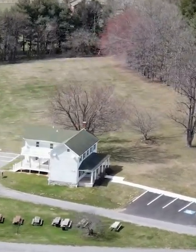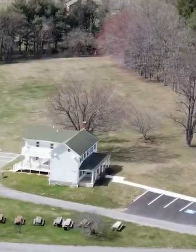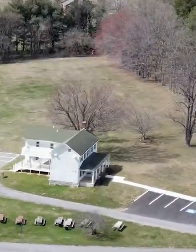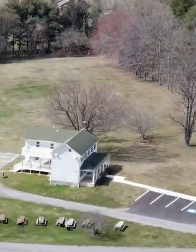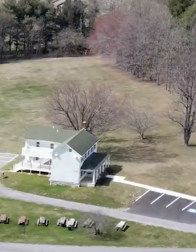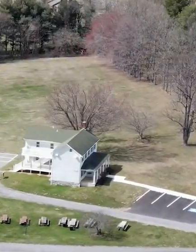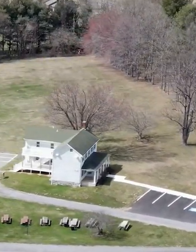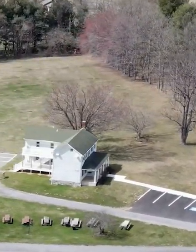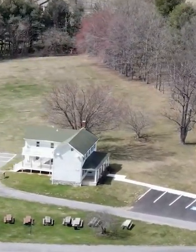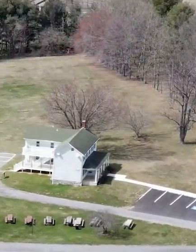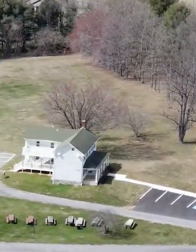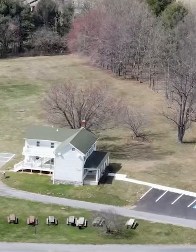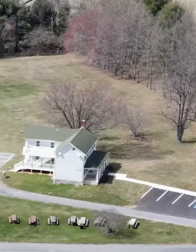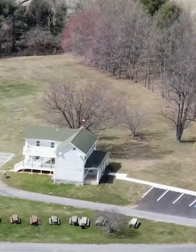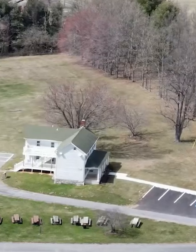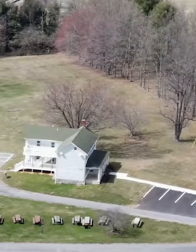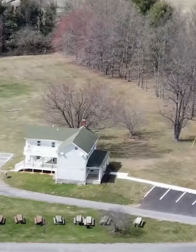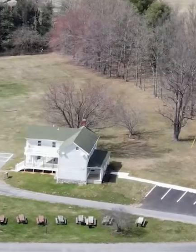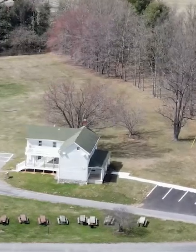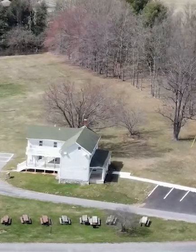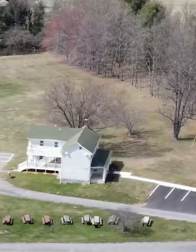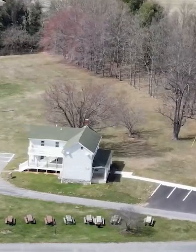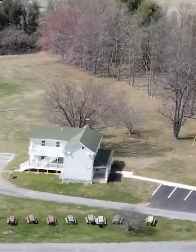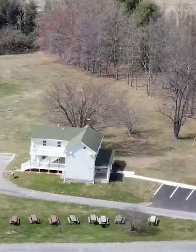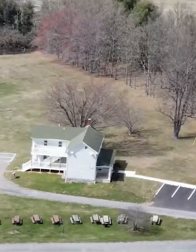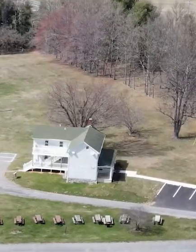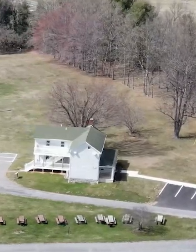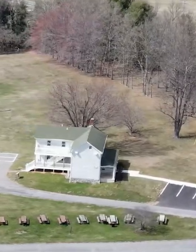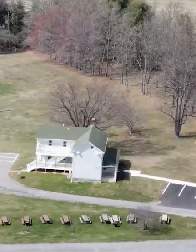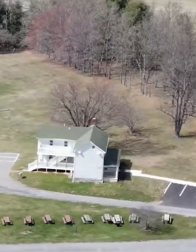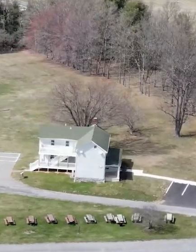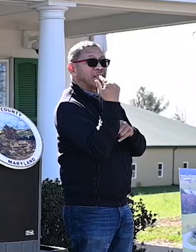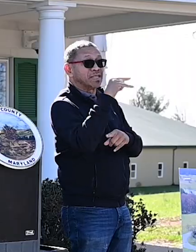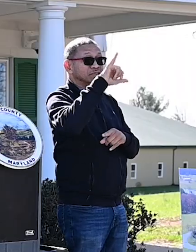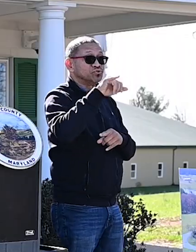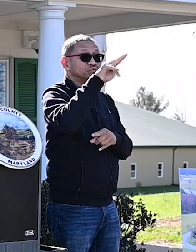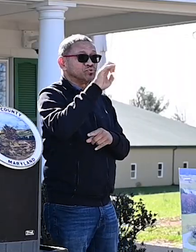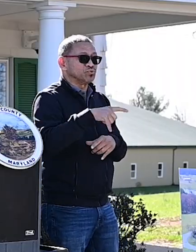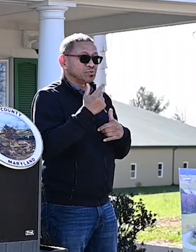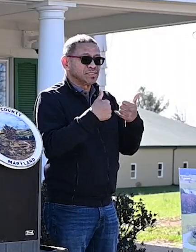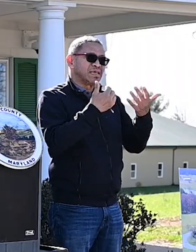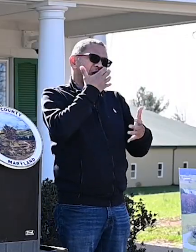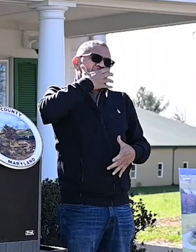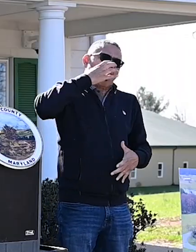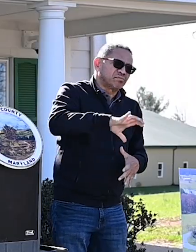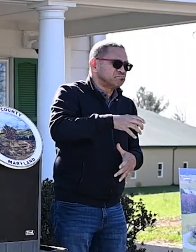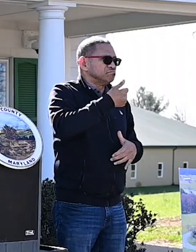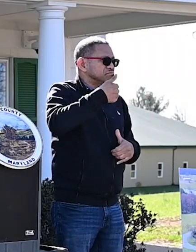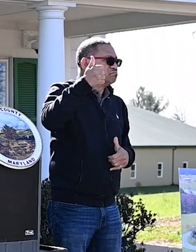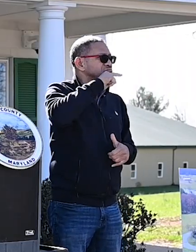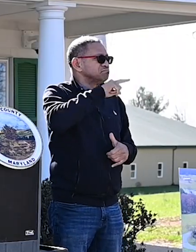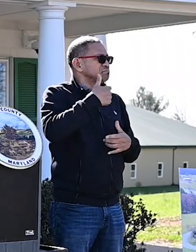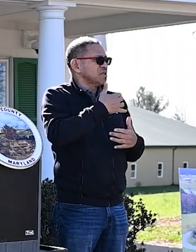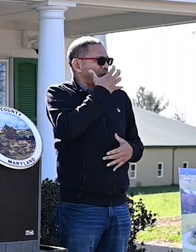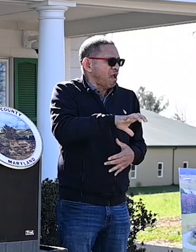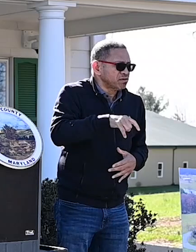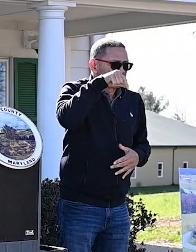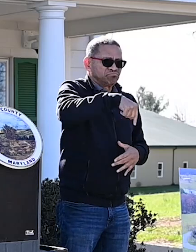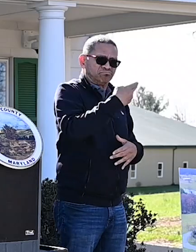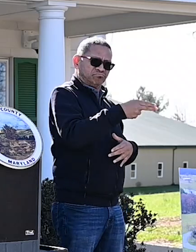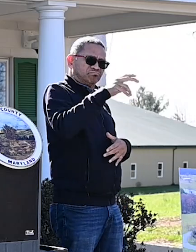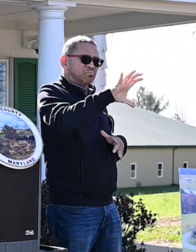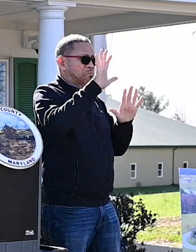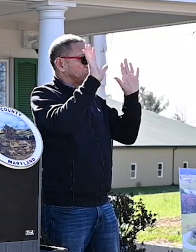negative effect on our farming community. Last June was the third hottest June on record for Howard